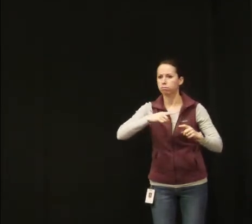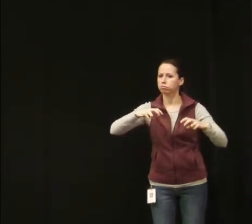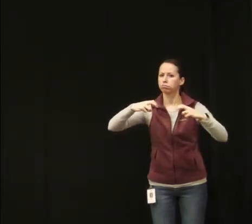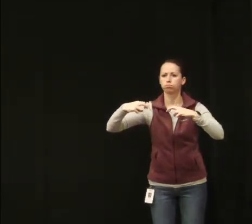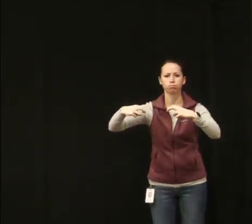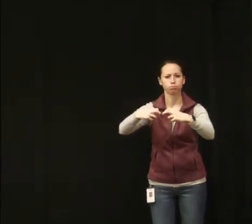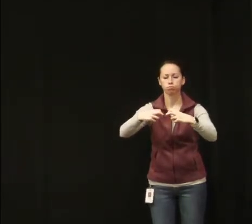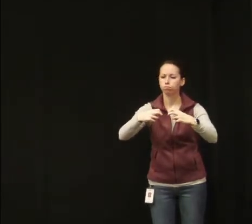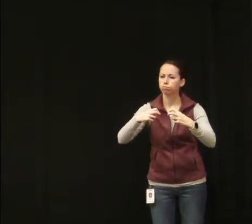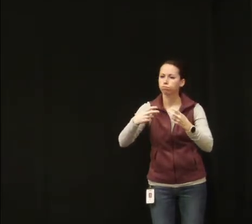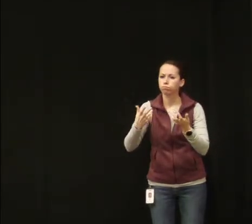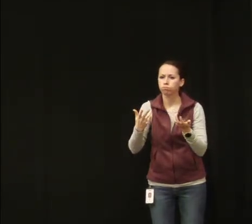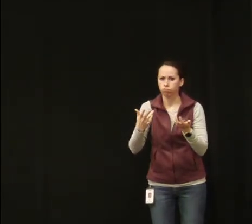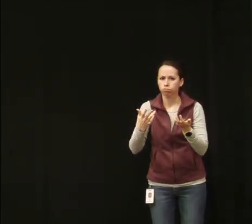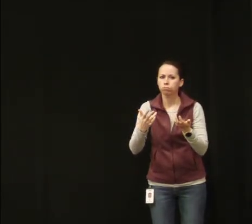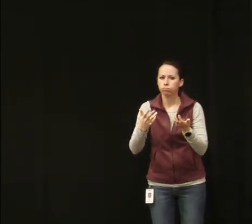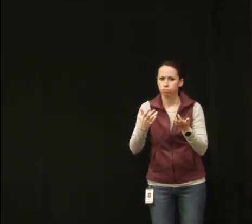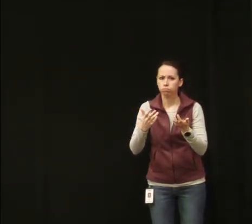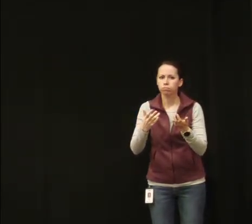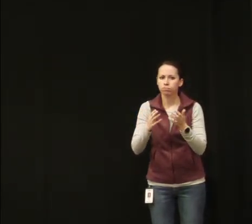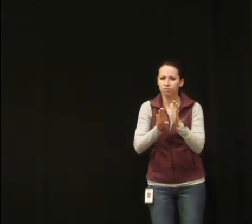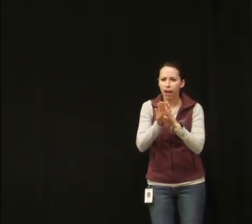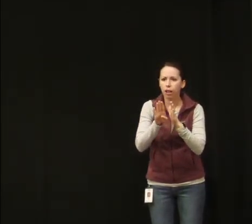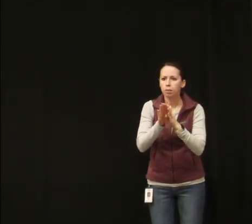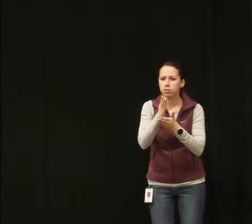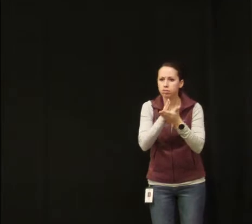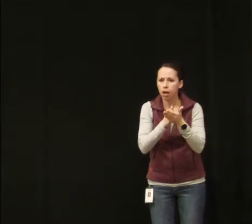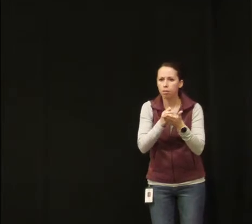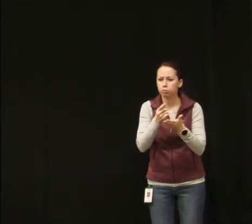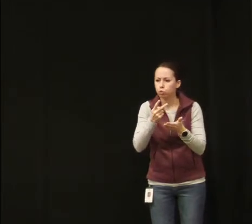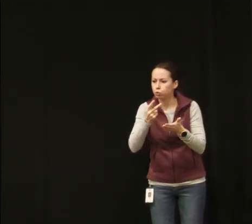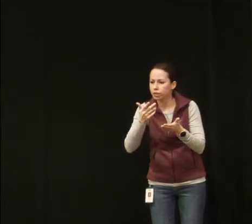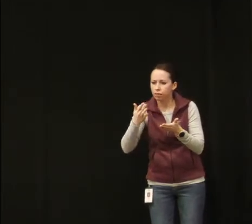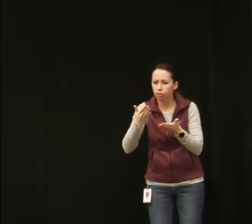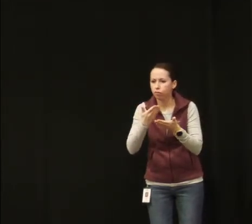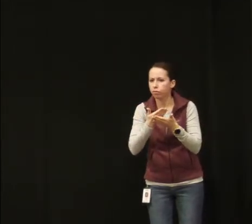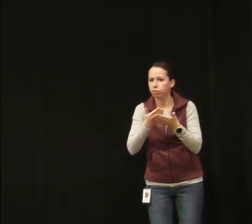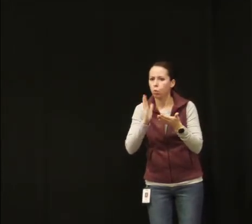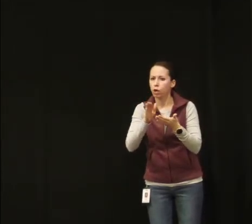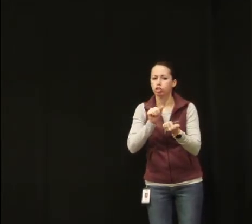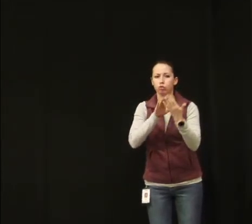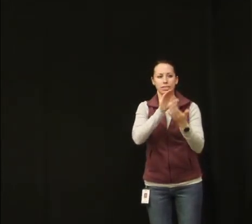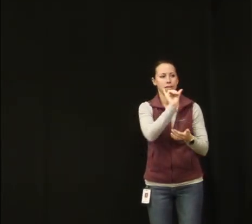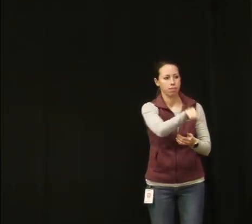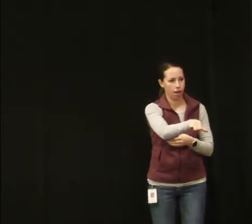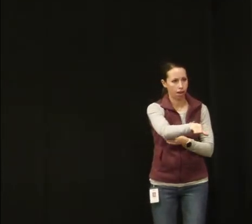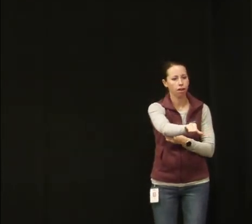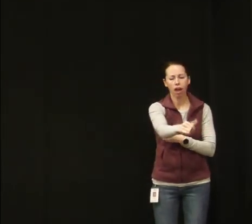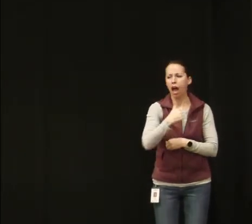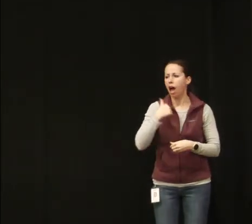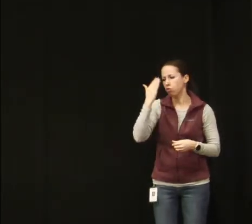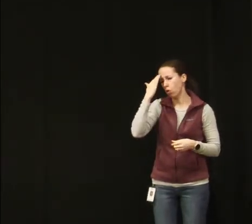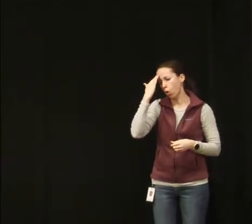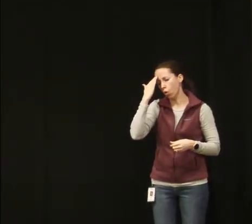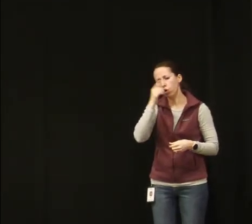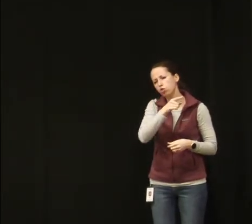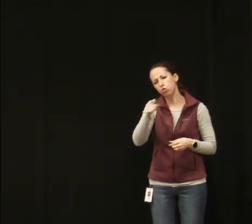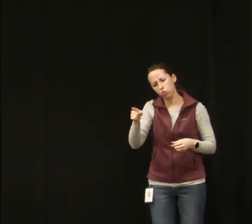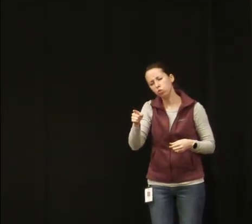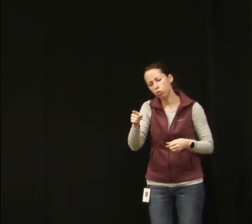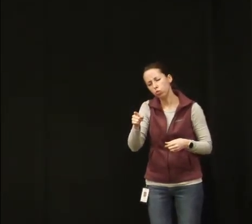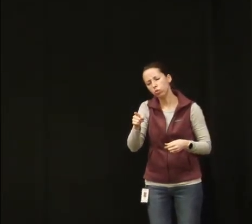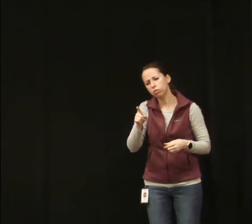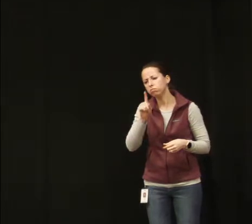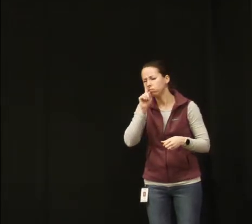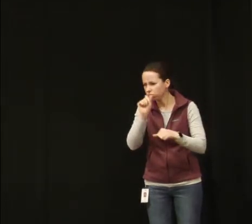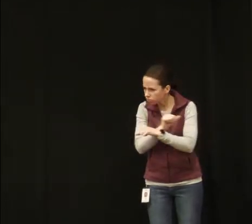and let's work on a few things that kind of address those areas because, you all